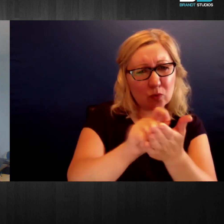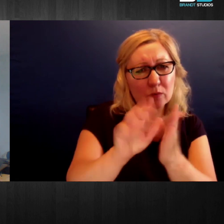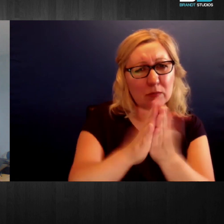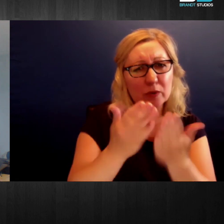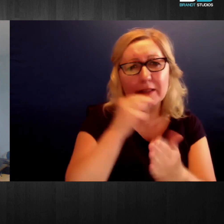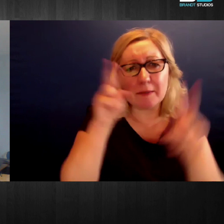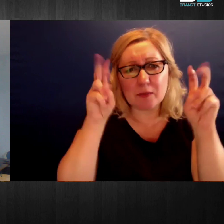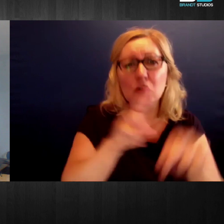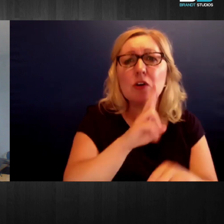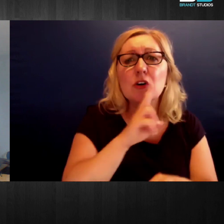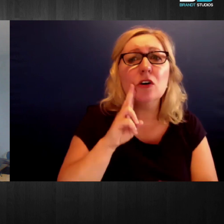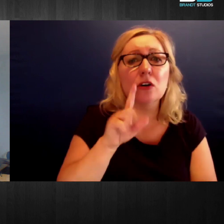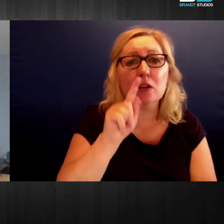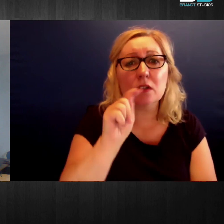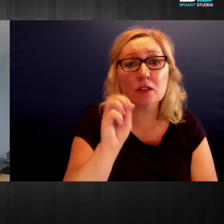world abroad.